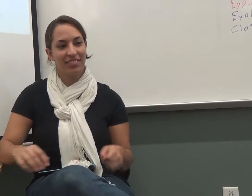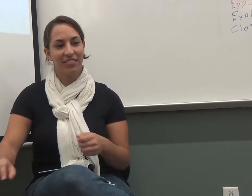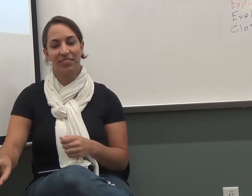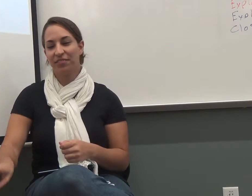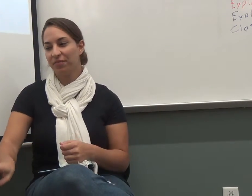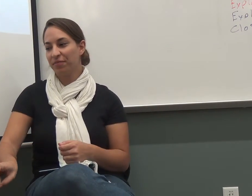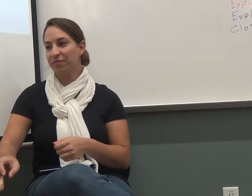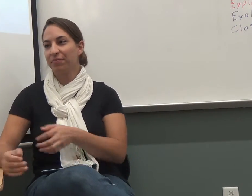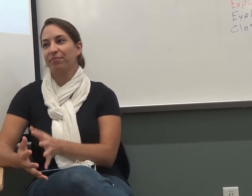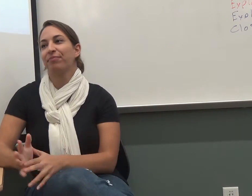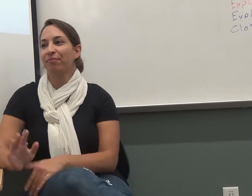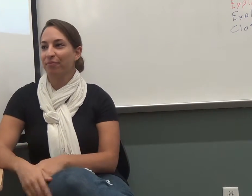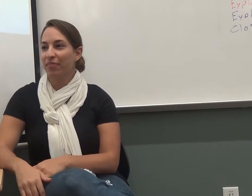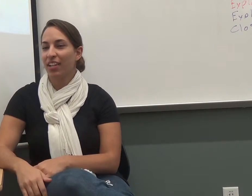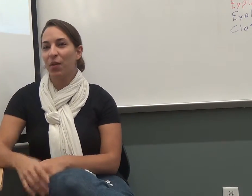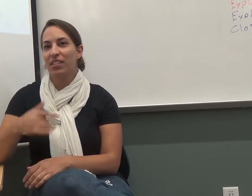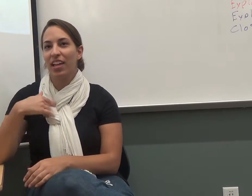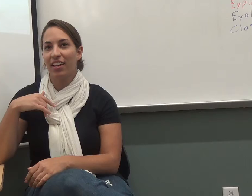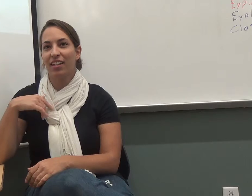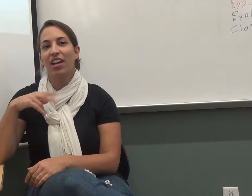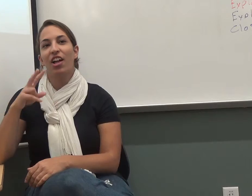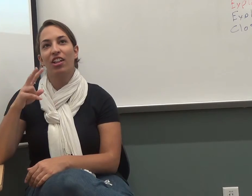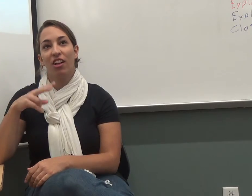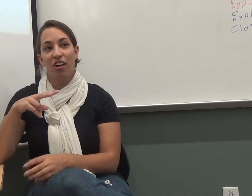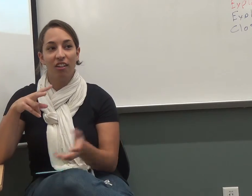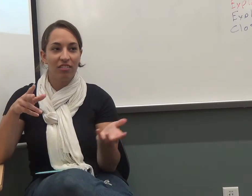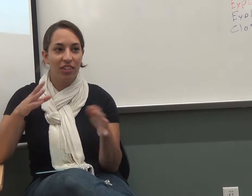Bring me the lab card on Monday, okay? All right. See you, Mark. Thank you. See you next week.